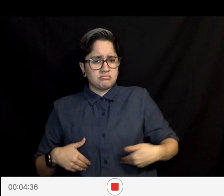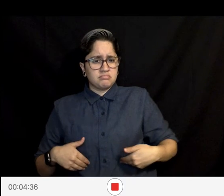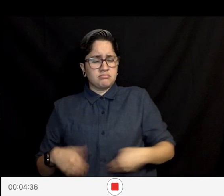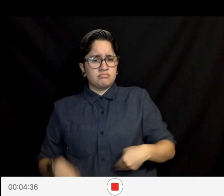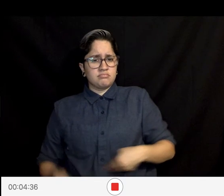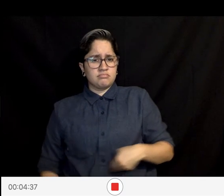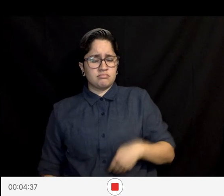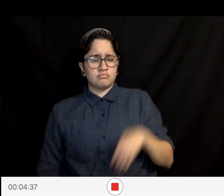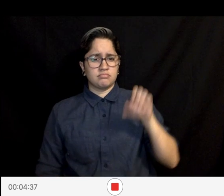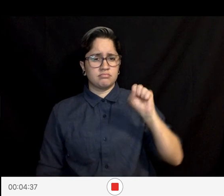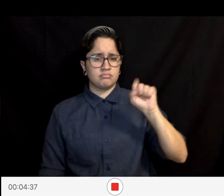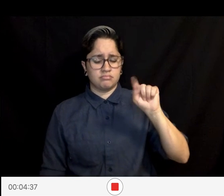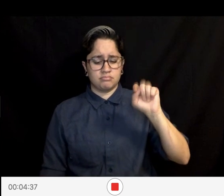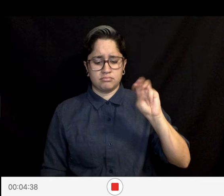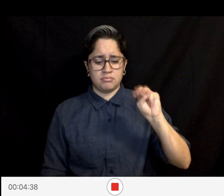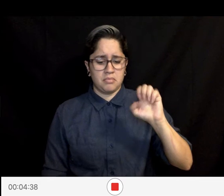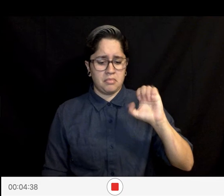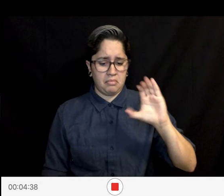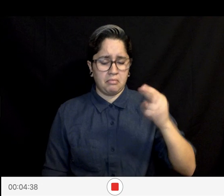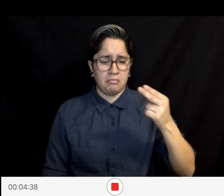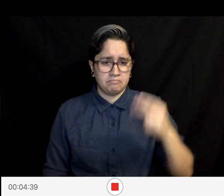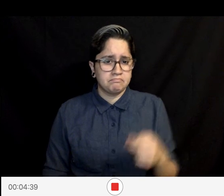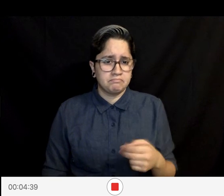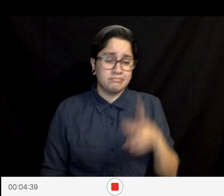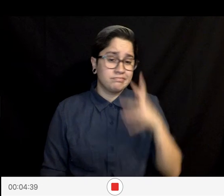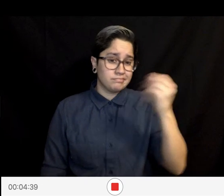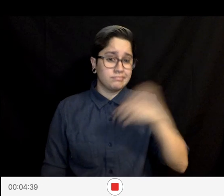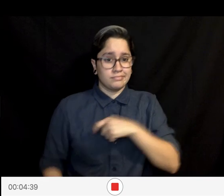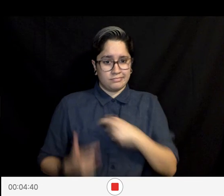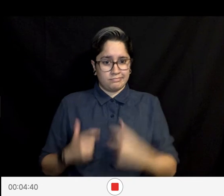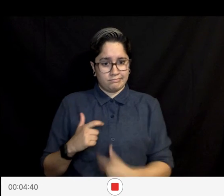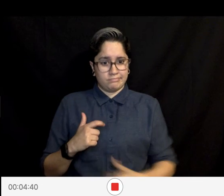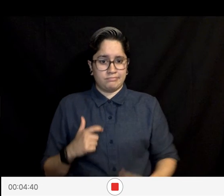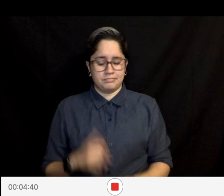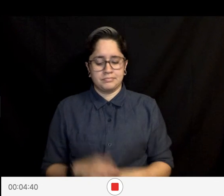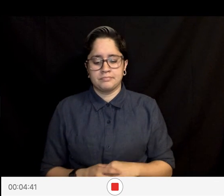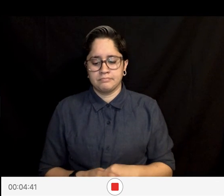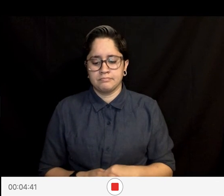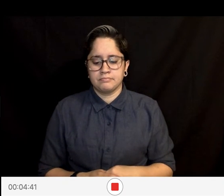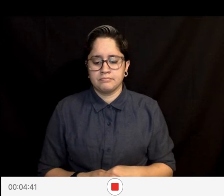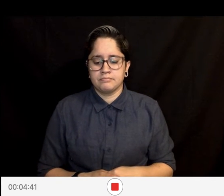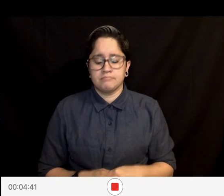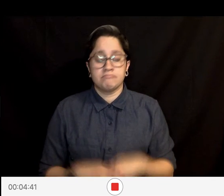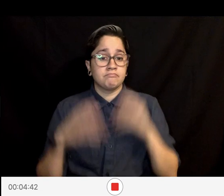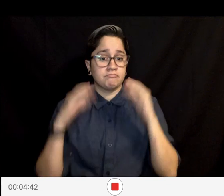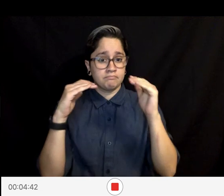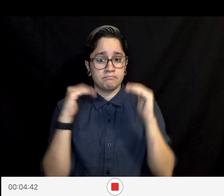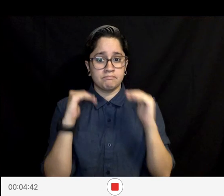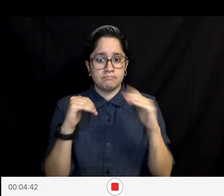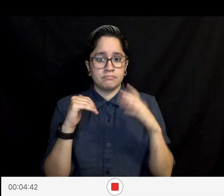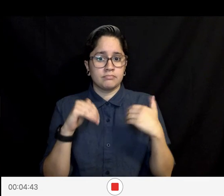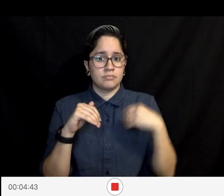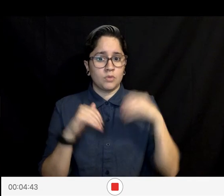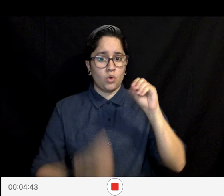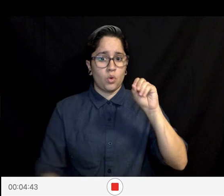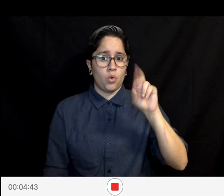portion of a jellyfish is its tentacles, which are mainly used for gathering food and self-protection.